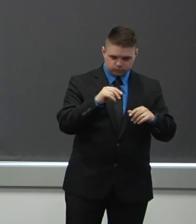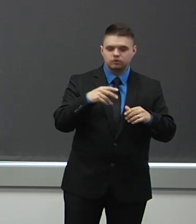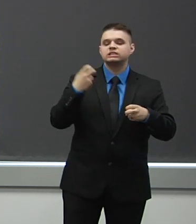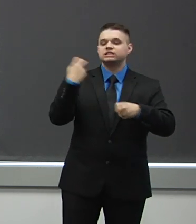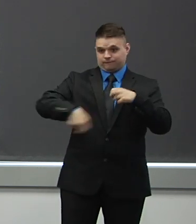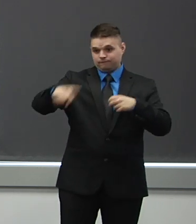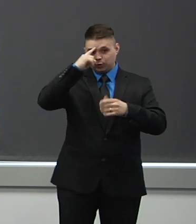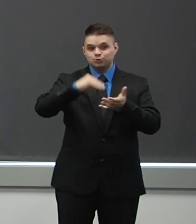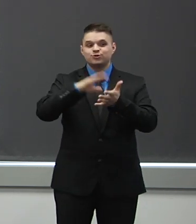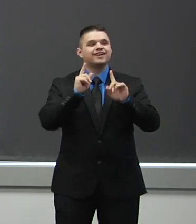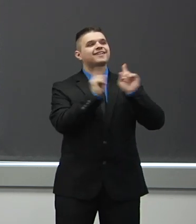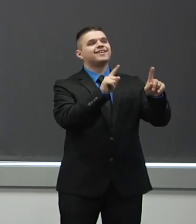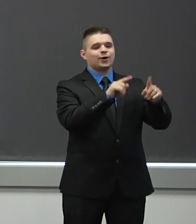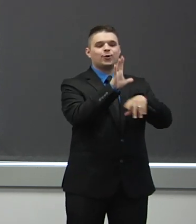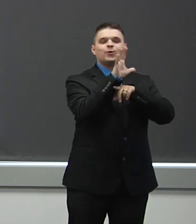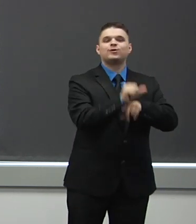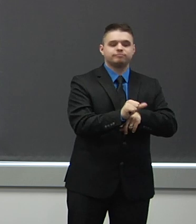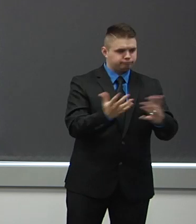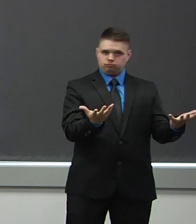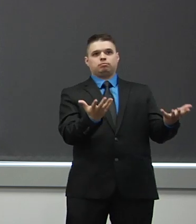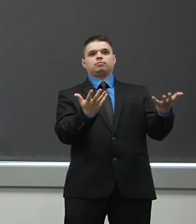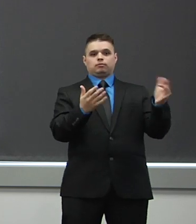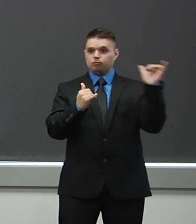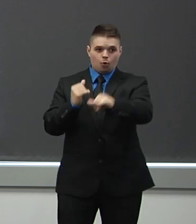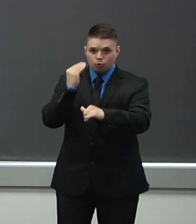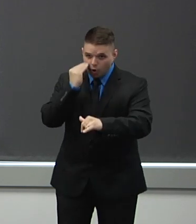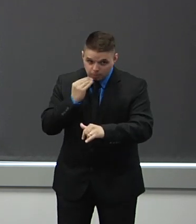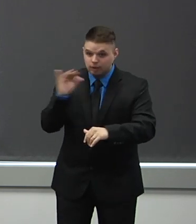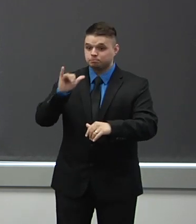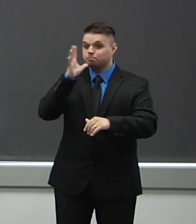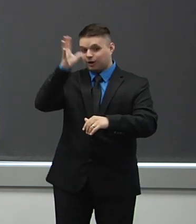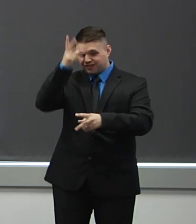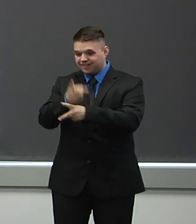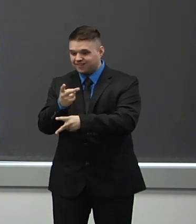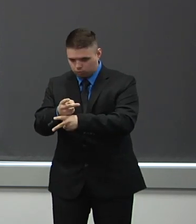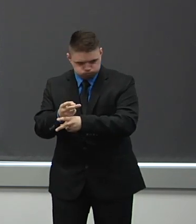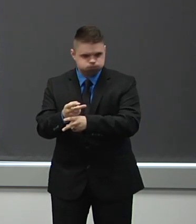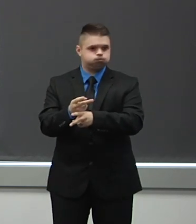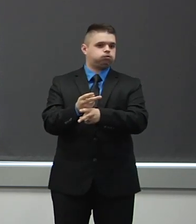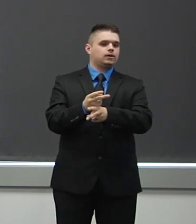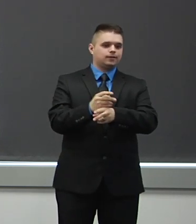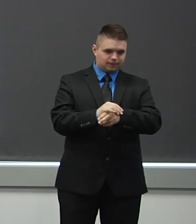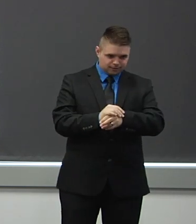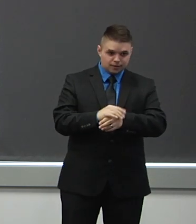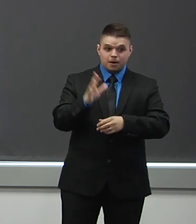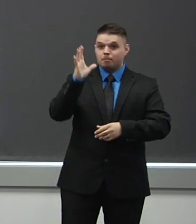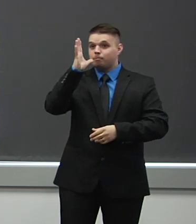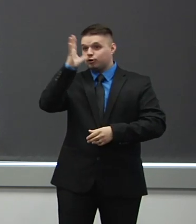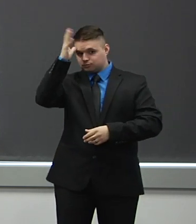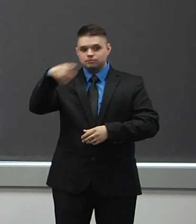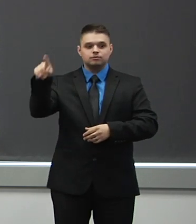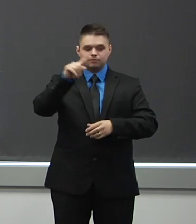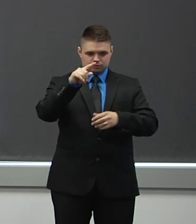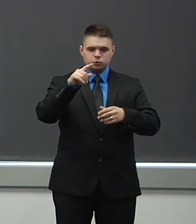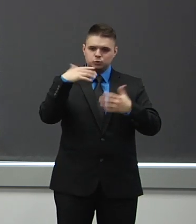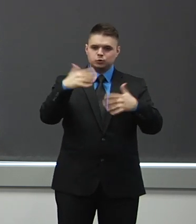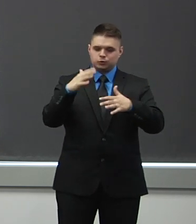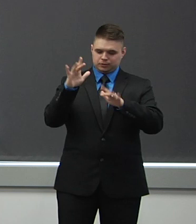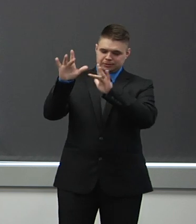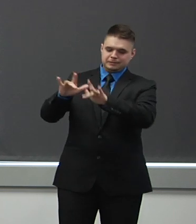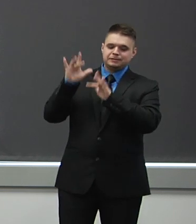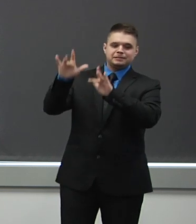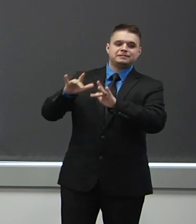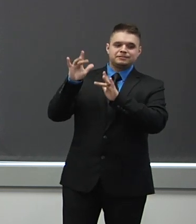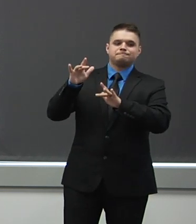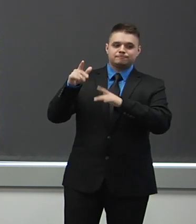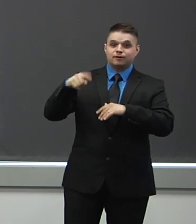their parents. To all the moms and dads, I can't imagine what you're up against, balancing parenting during